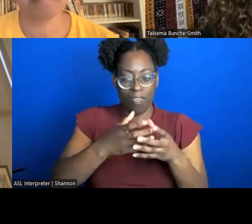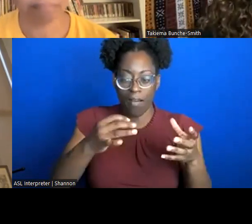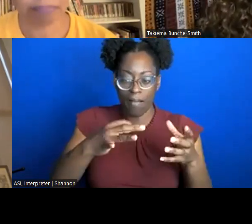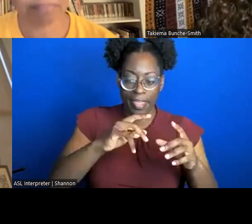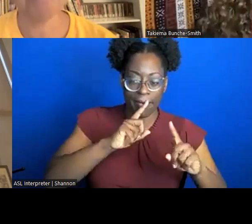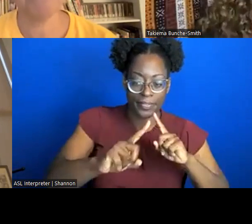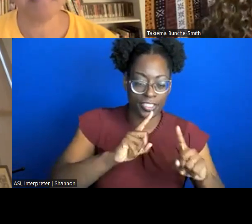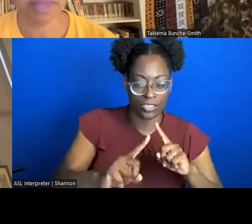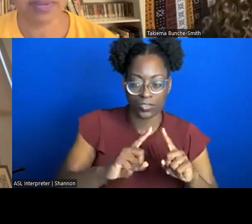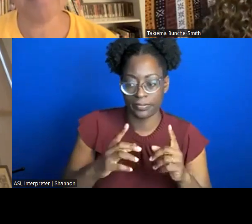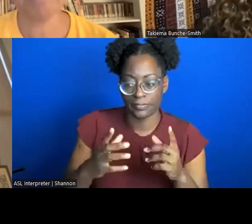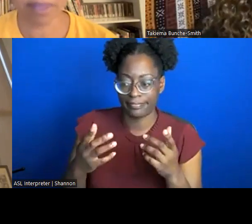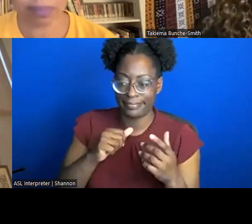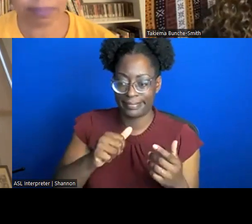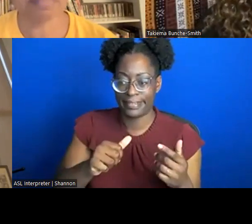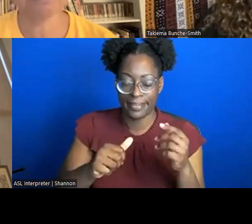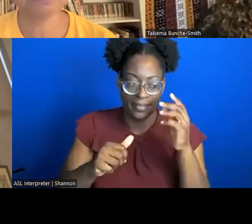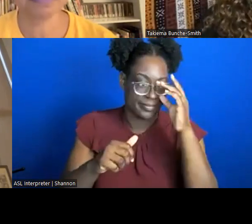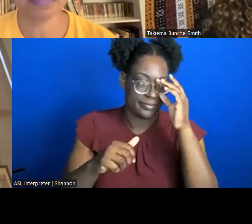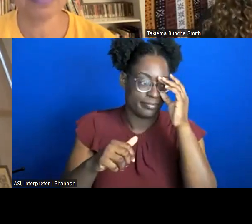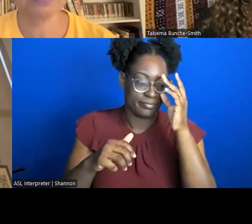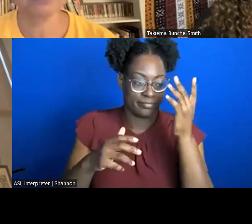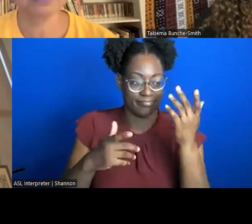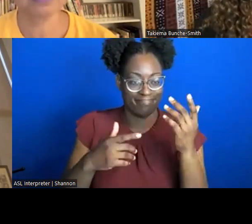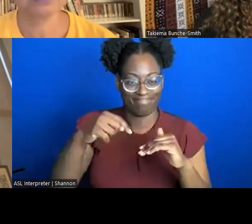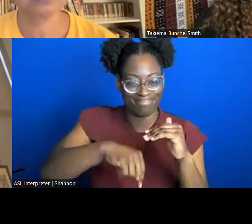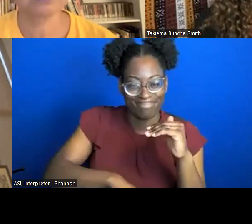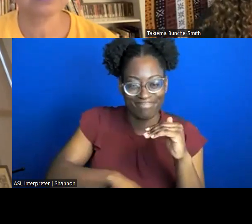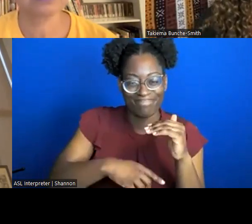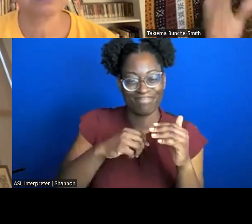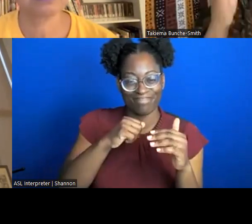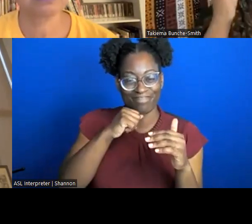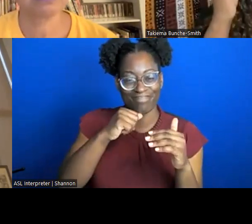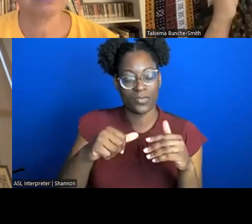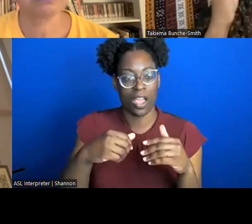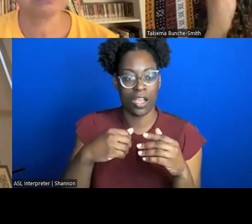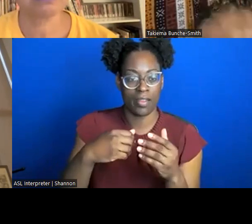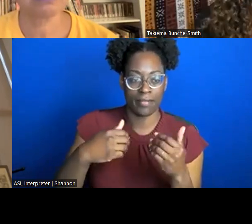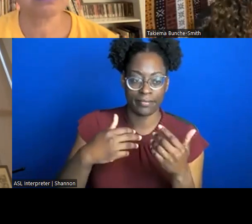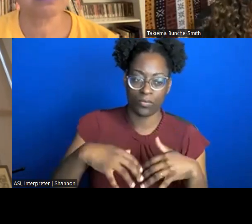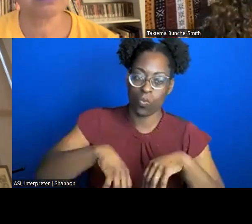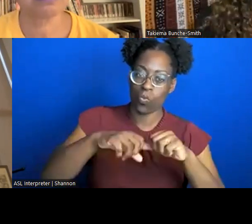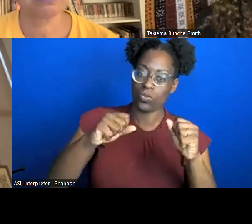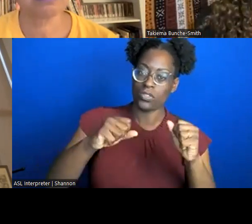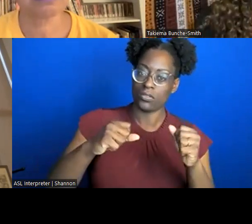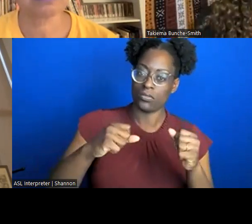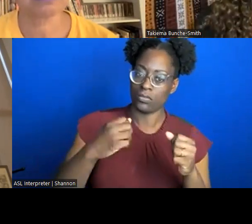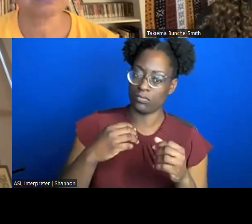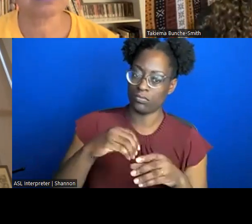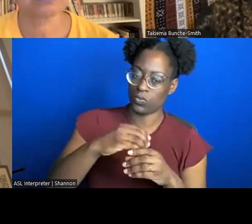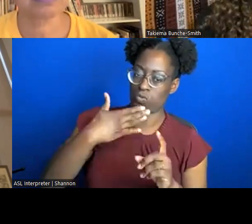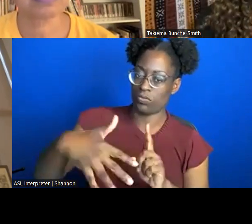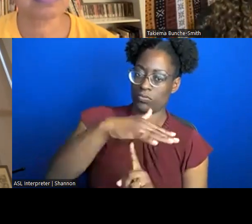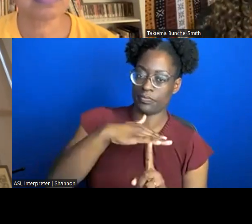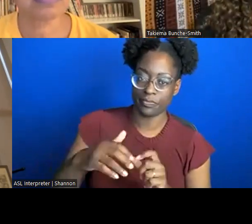So you'll see that in the standards, the STARS performance standards. You'll see it in curriculum. You'll see it